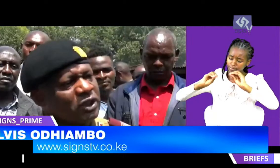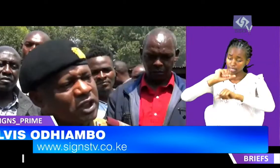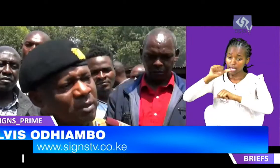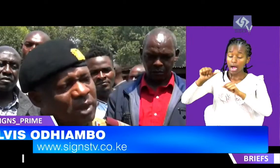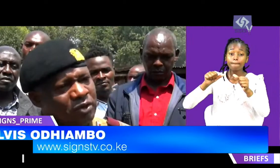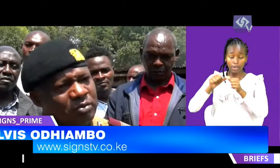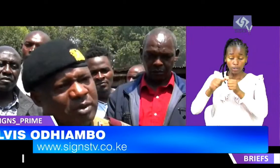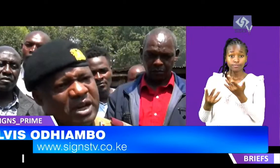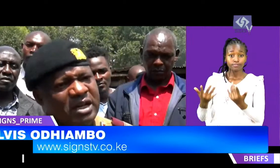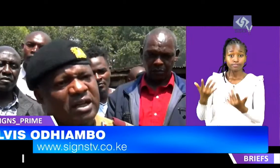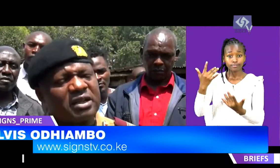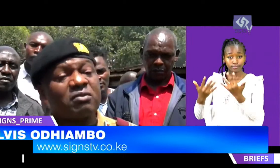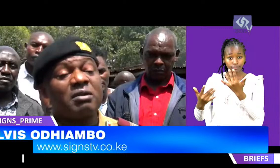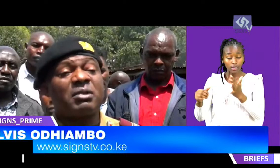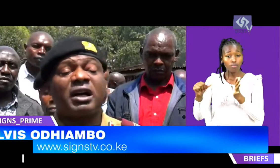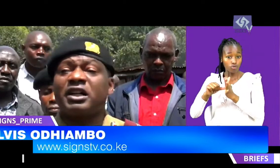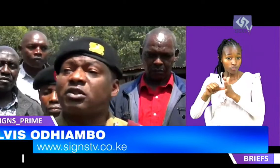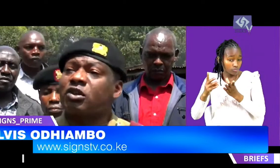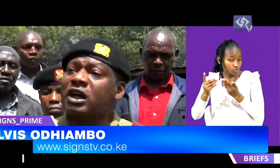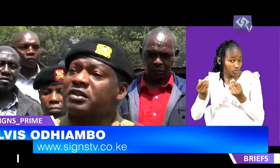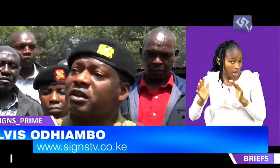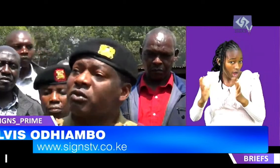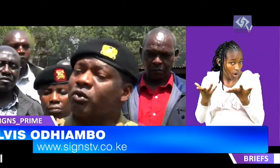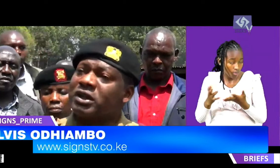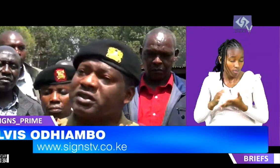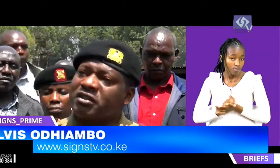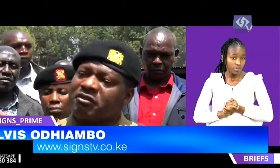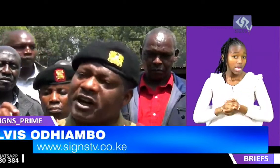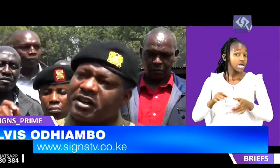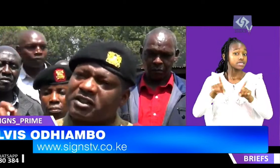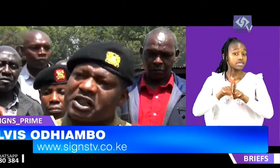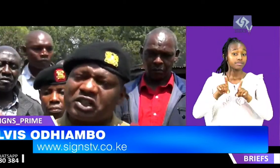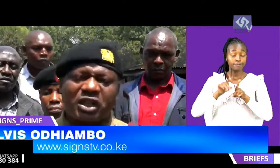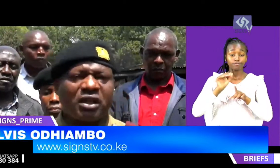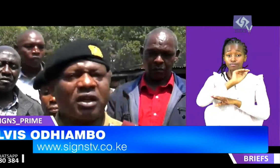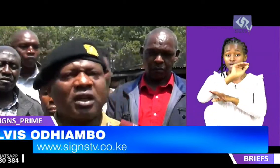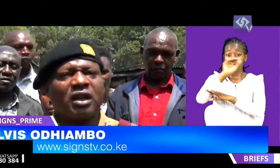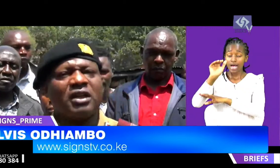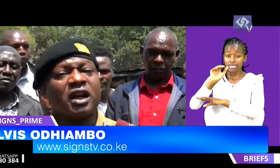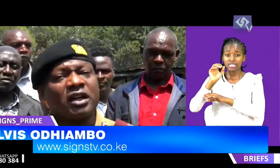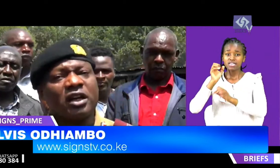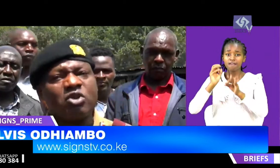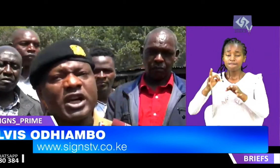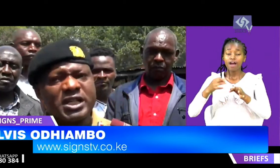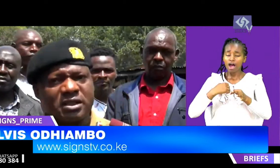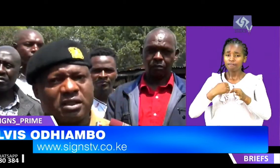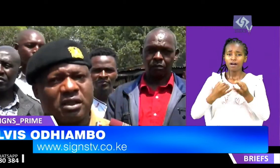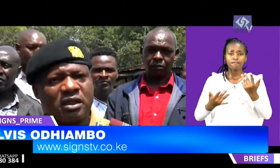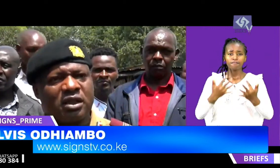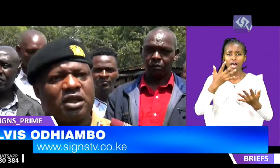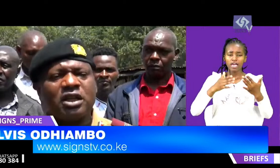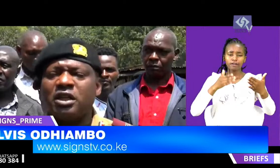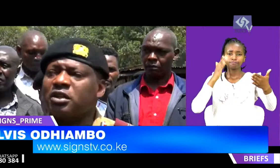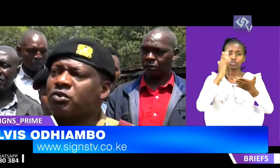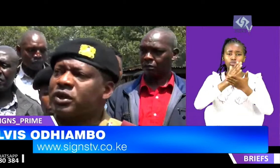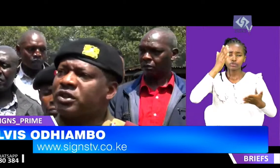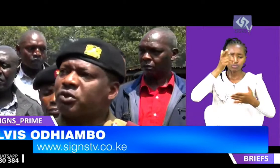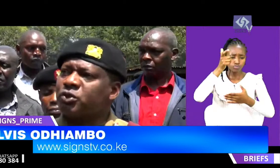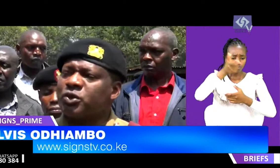lingine ambalo tumepeana ni kwamba iko haja ya kukuwa na zile fire extinguisher katika kila bweni ili tuweze